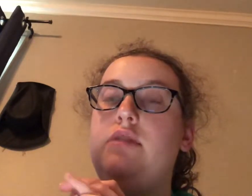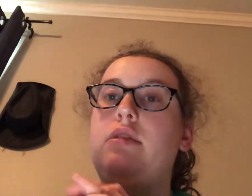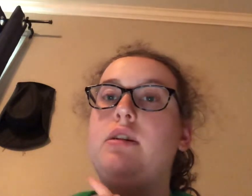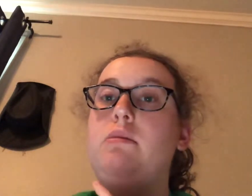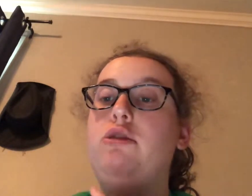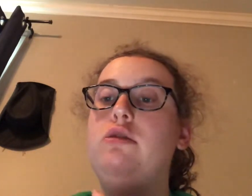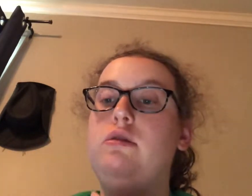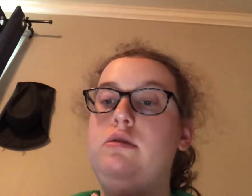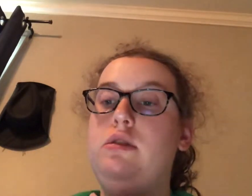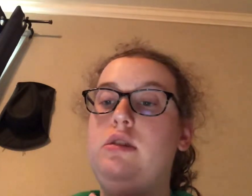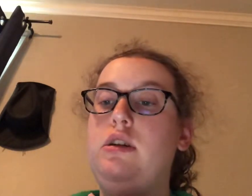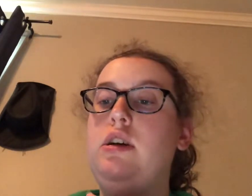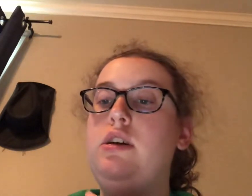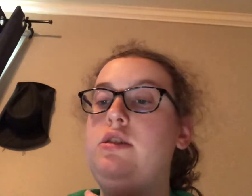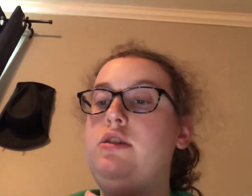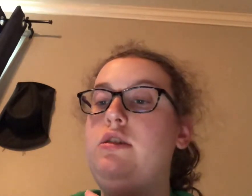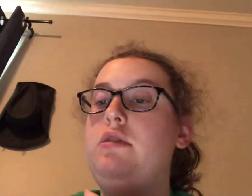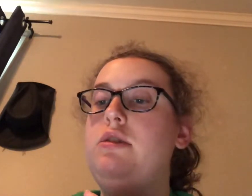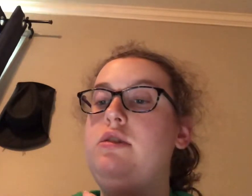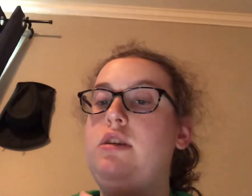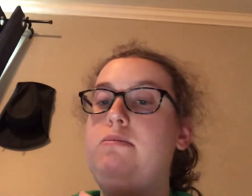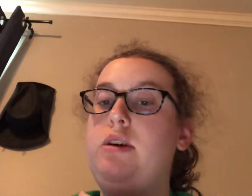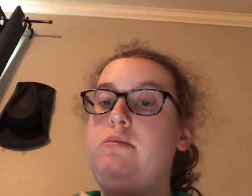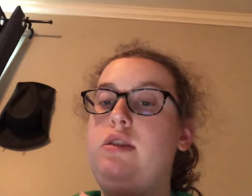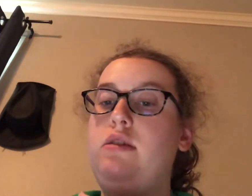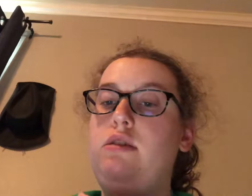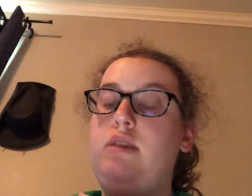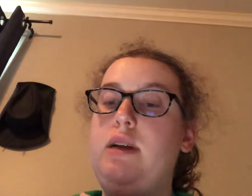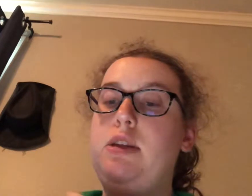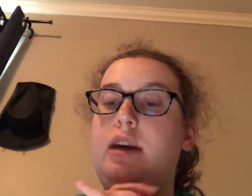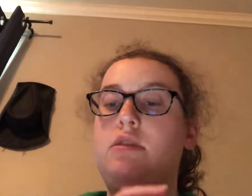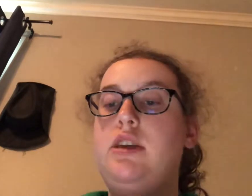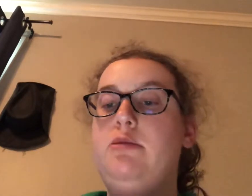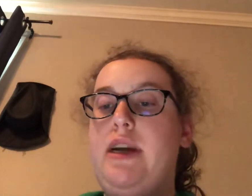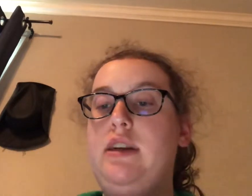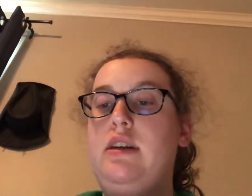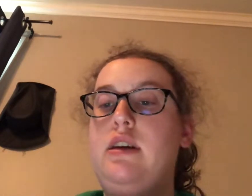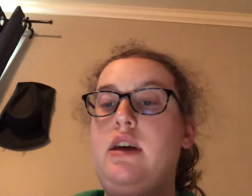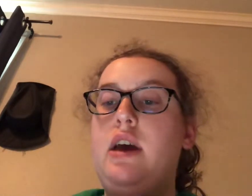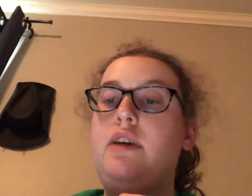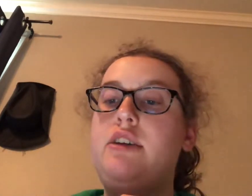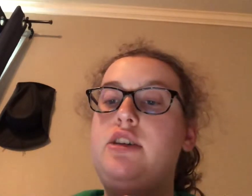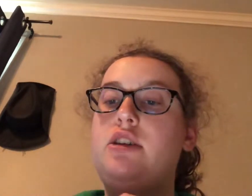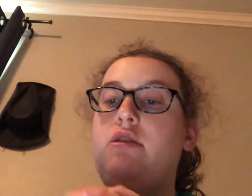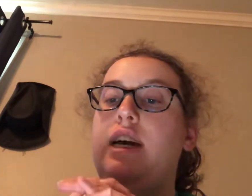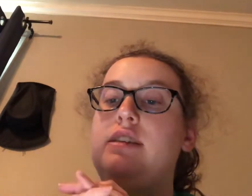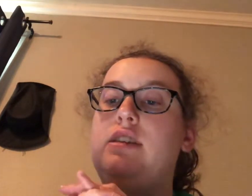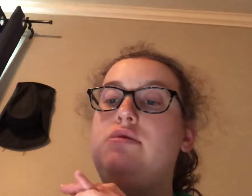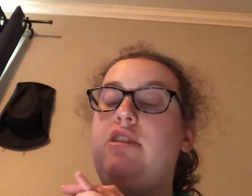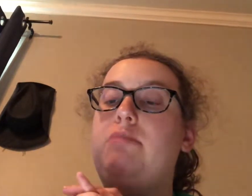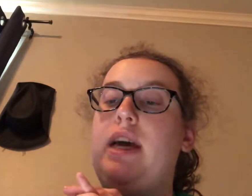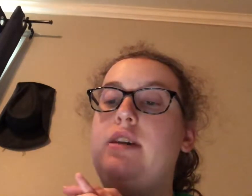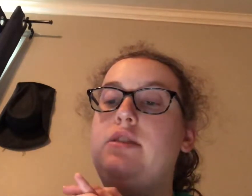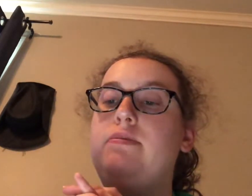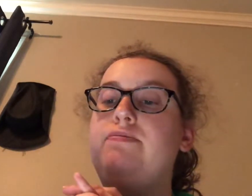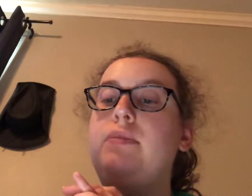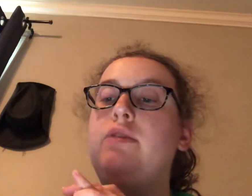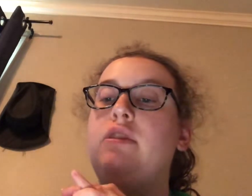with good morals. Sure, there were some bumps along the way, but that was expected. Every show has its rough patch. For